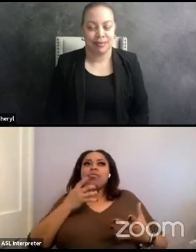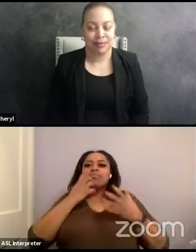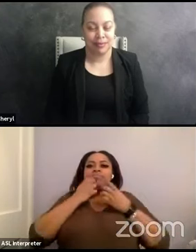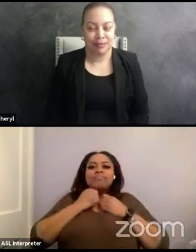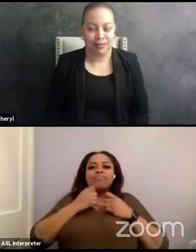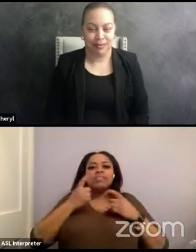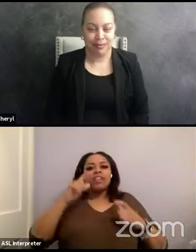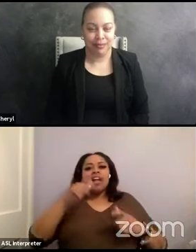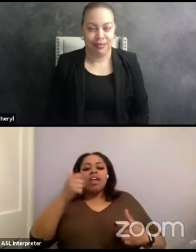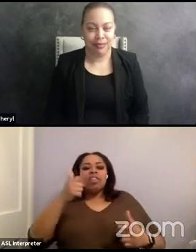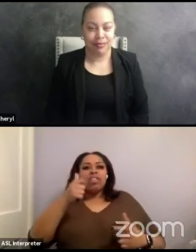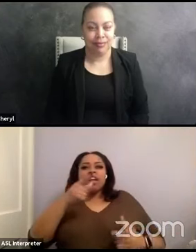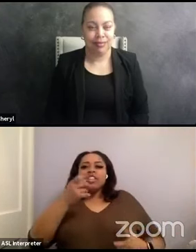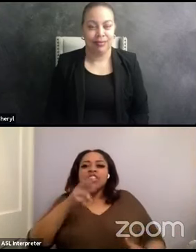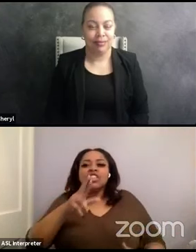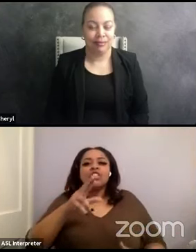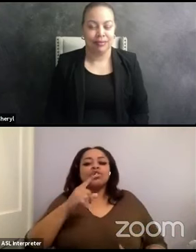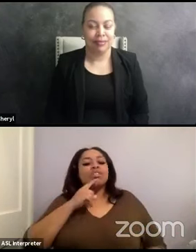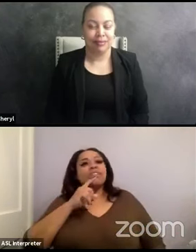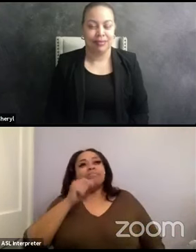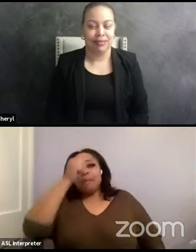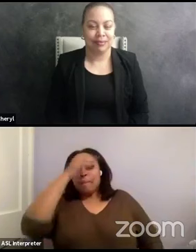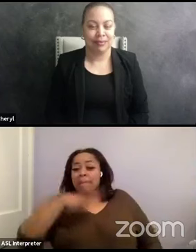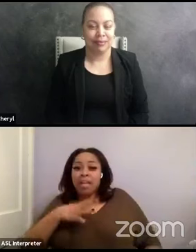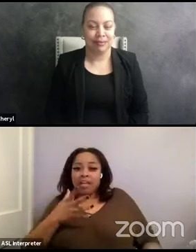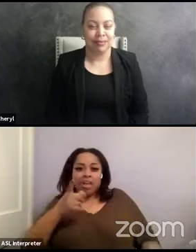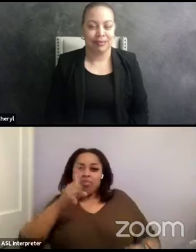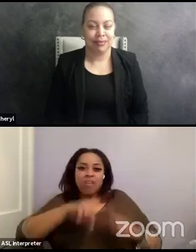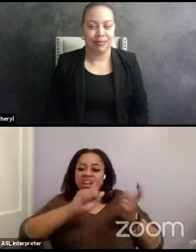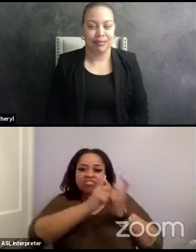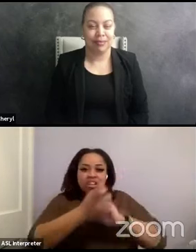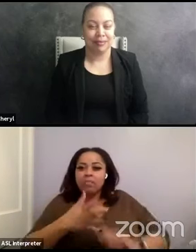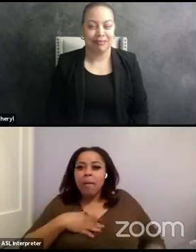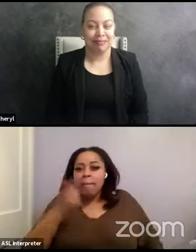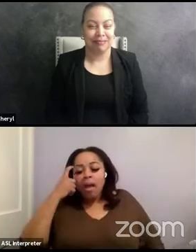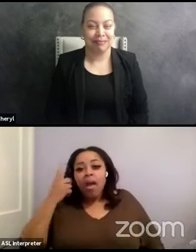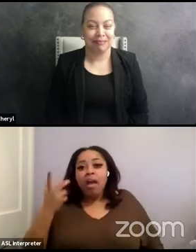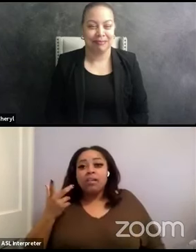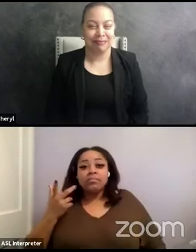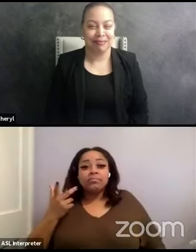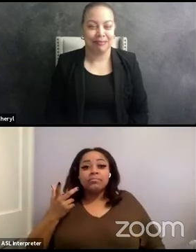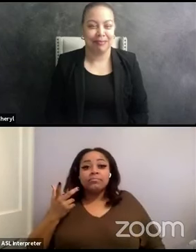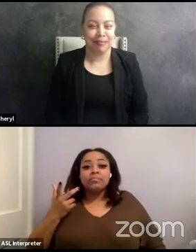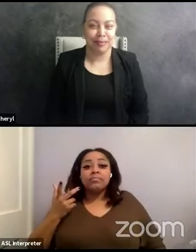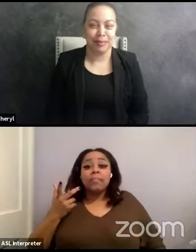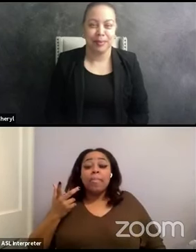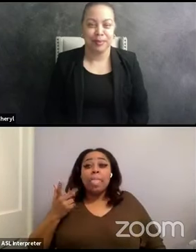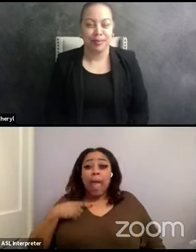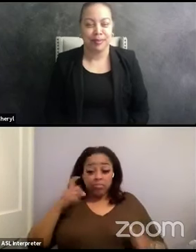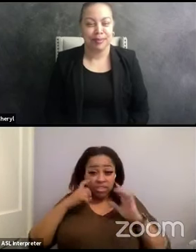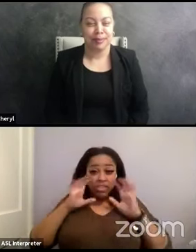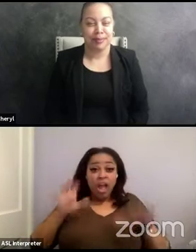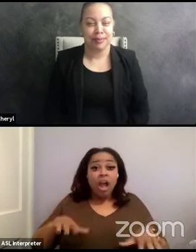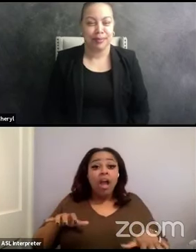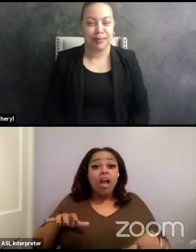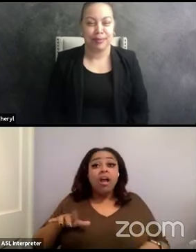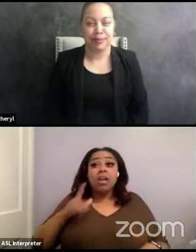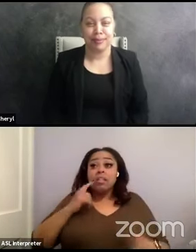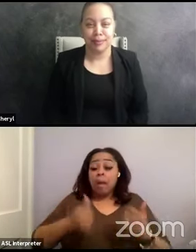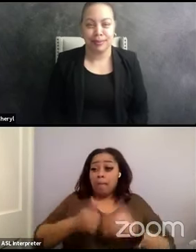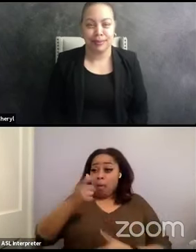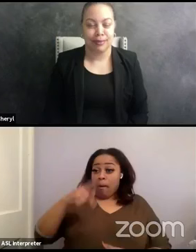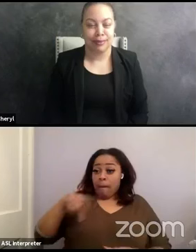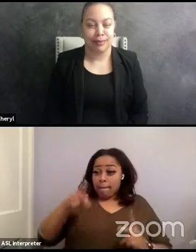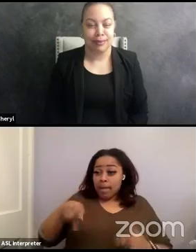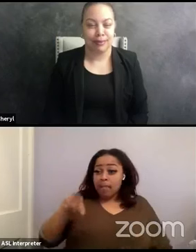with the wrong gender than cisgendered men. And you can't change my mind. I was actually surprised that the majority of